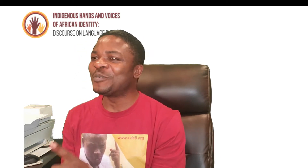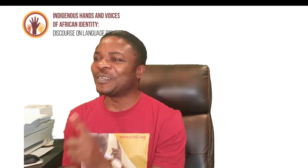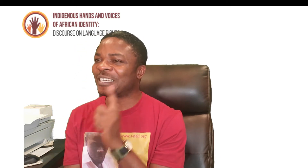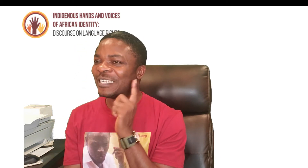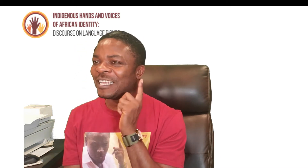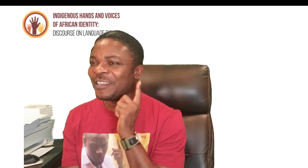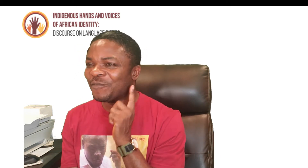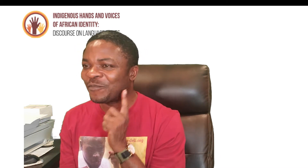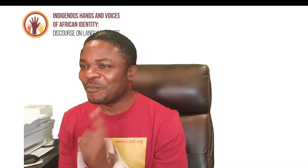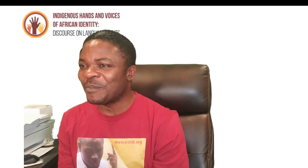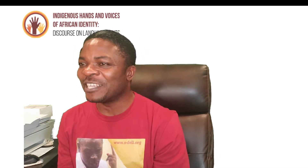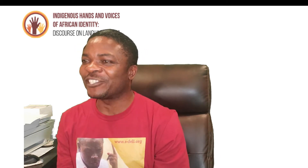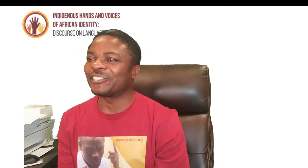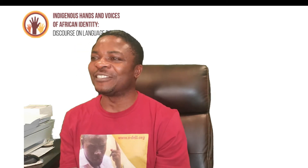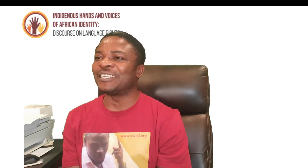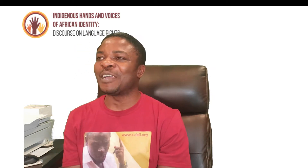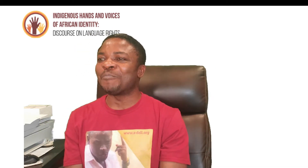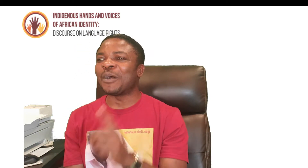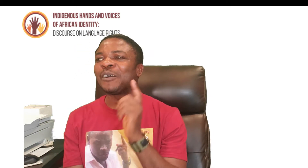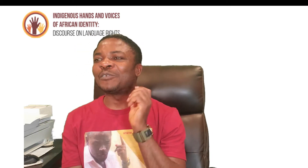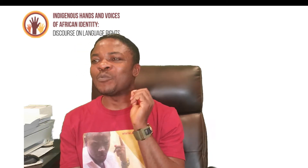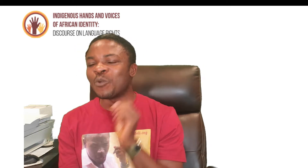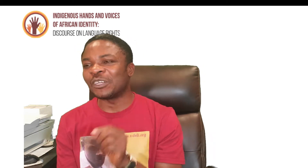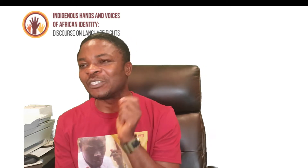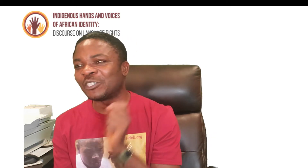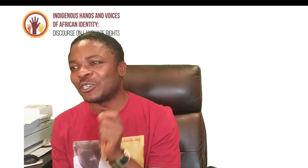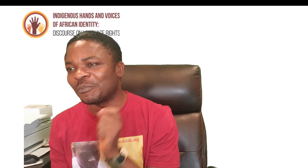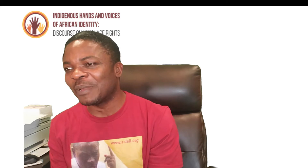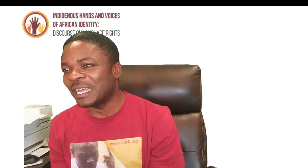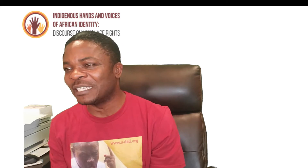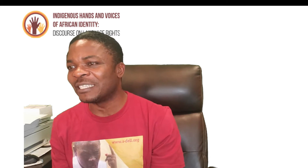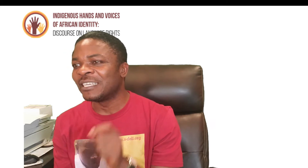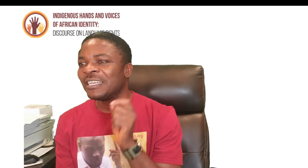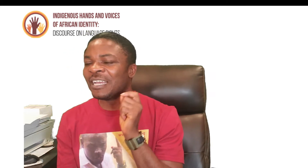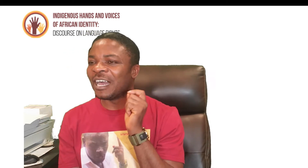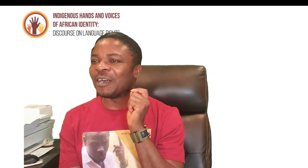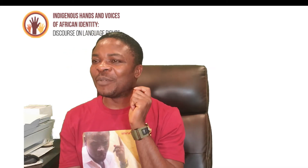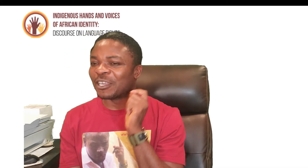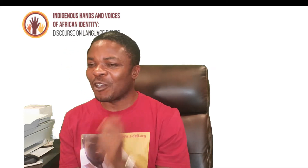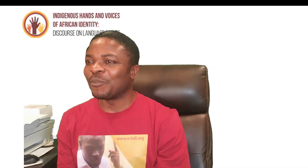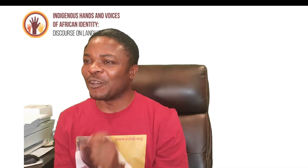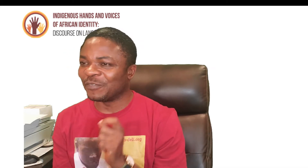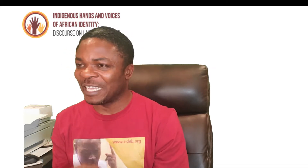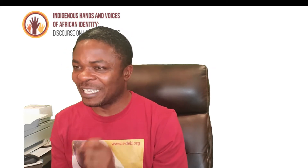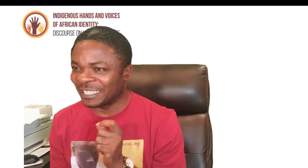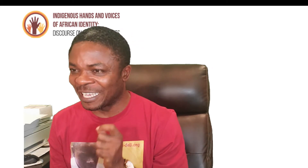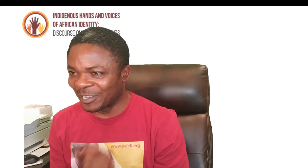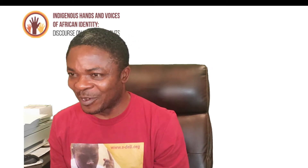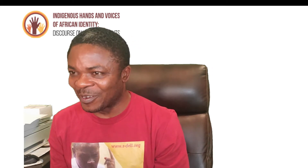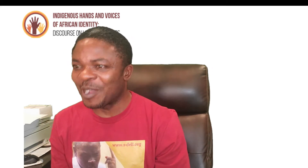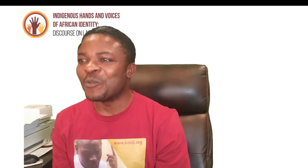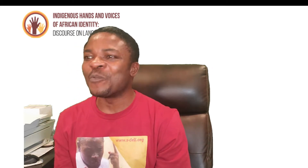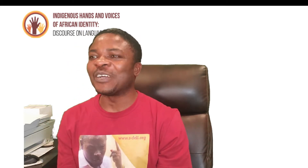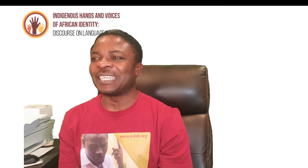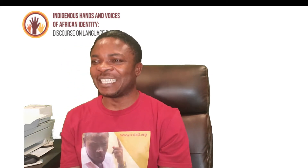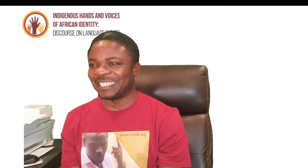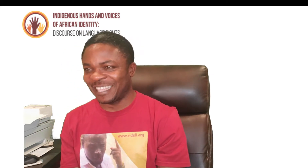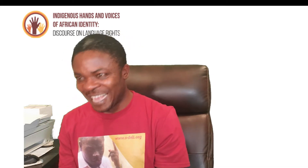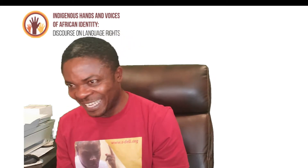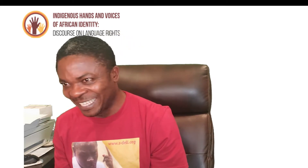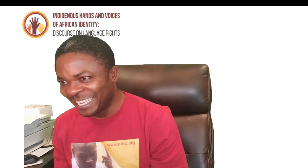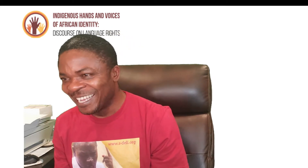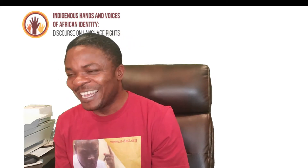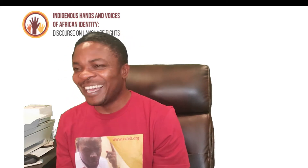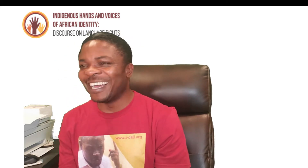giving you an information about what took place a couple of days ago. And what